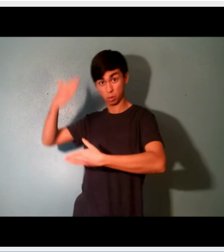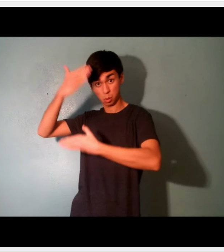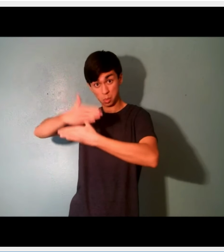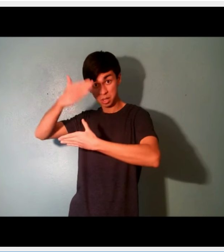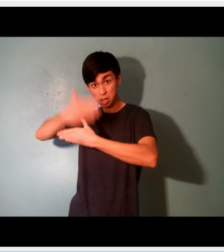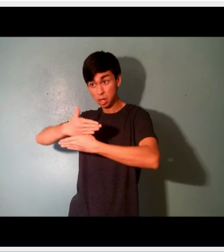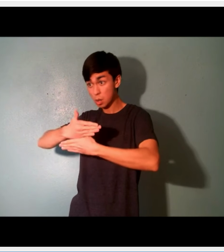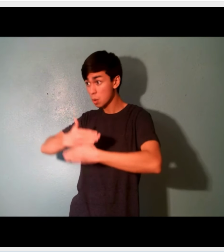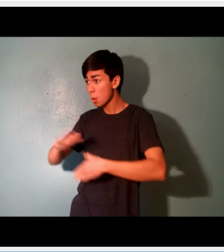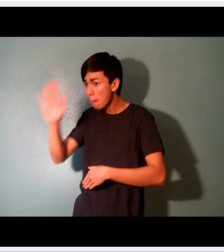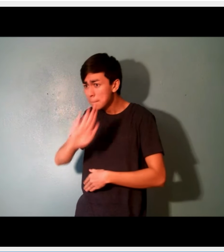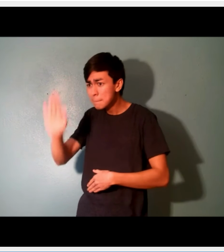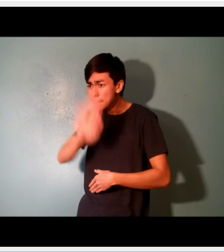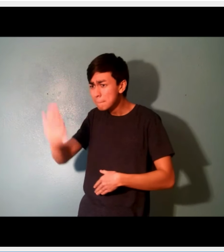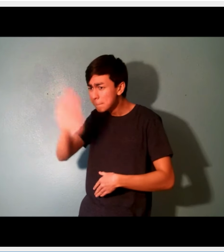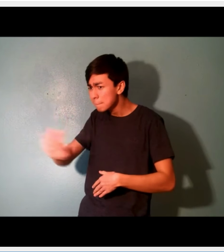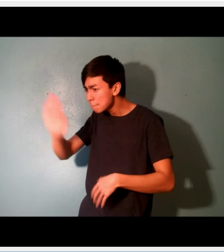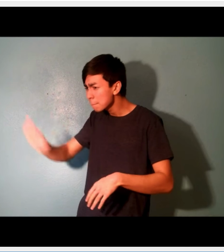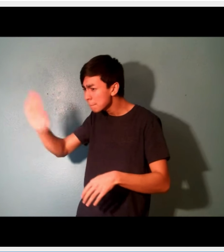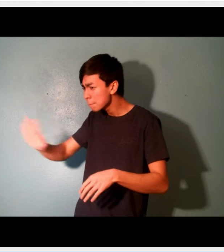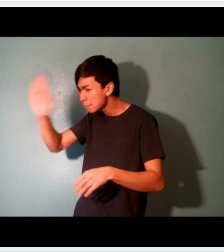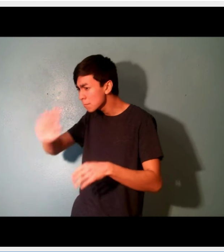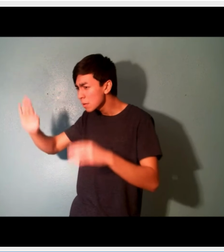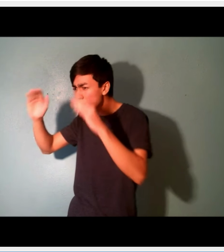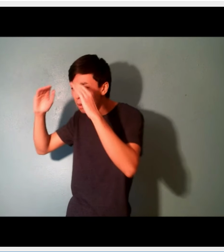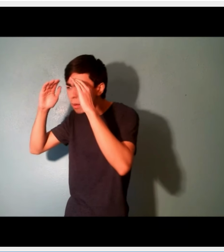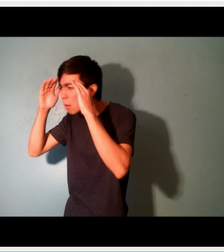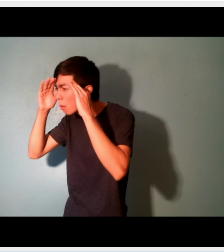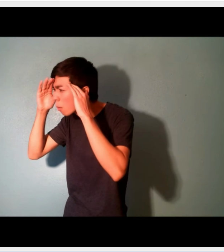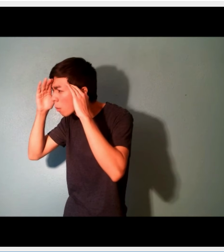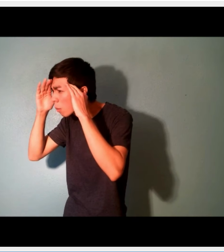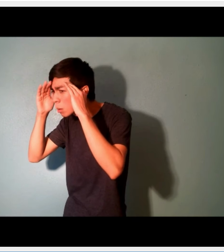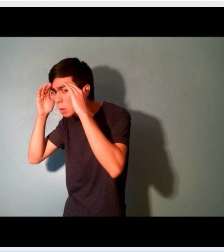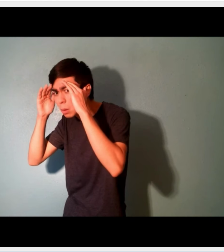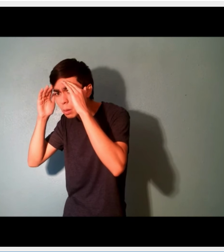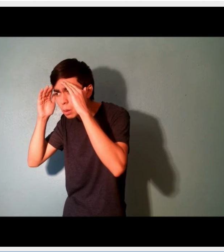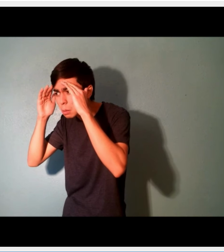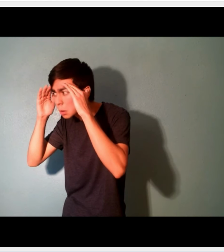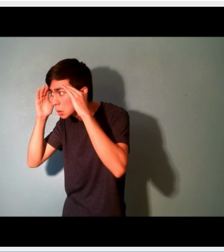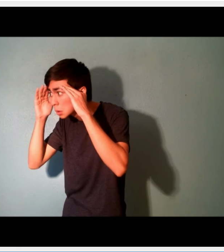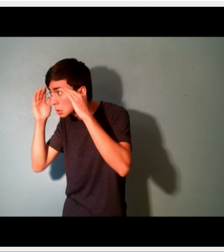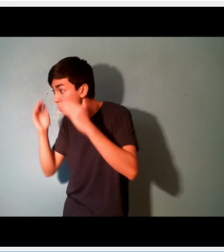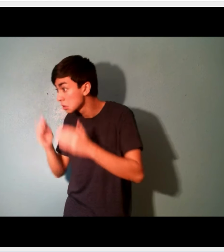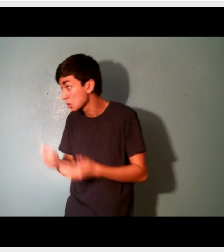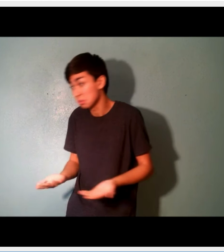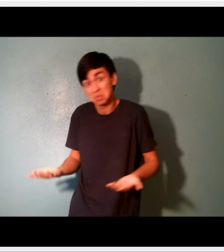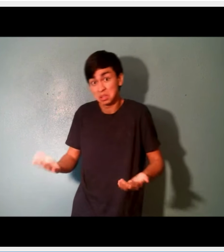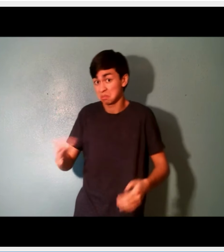actual sign. Window, actual sign, wipes it off, classifier, looks in, classifier.